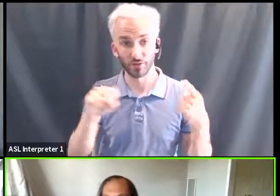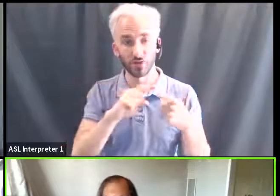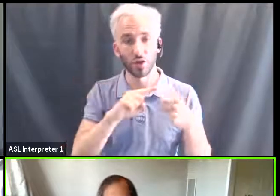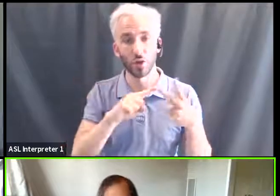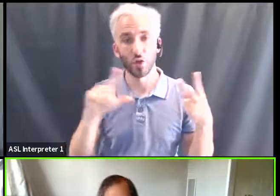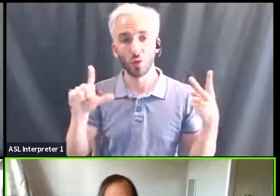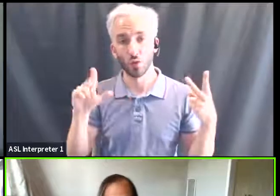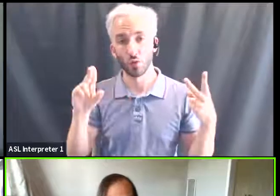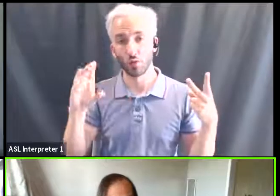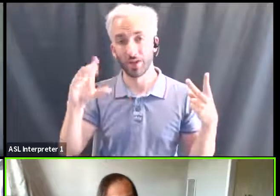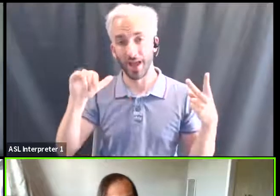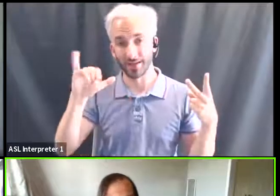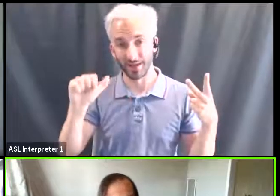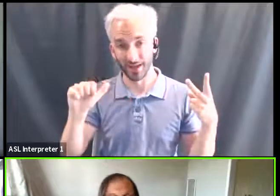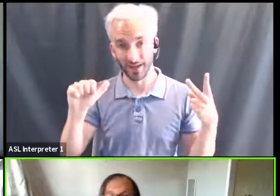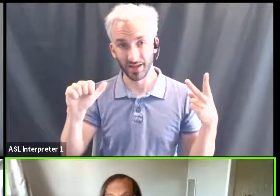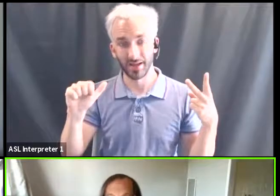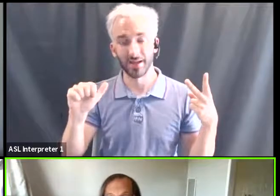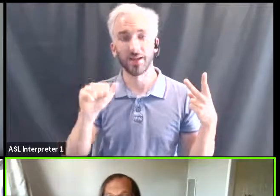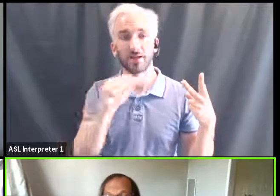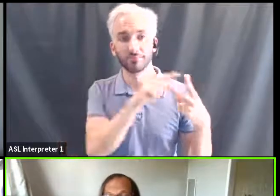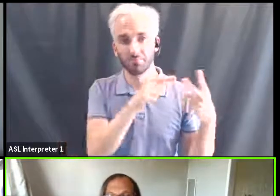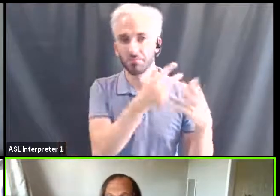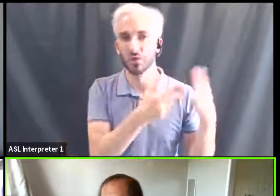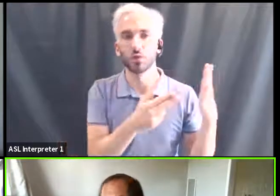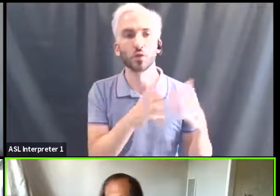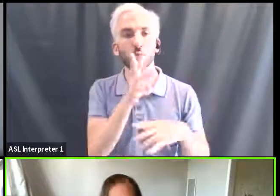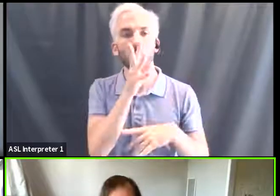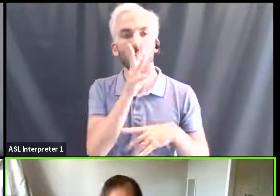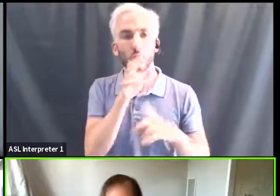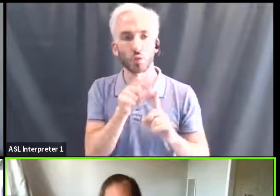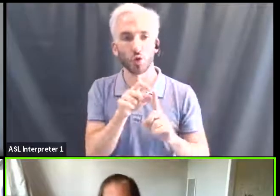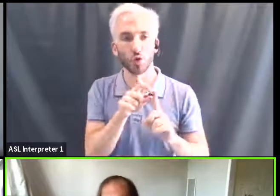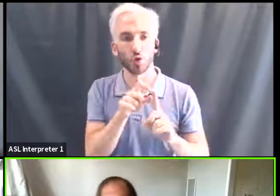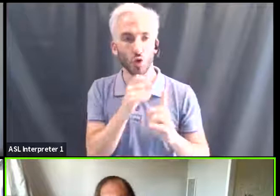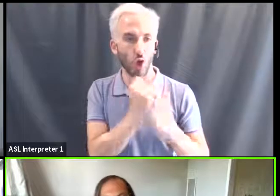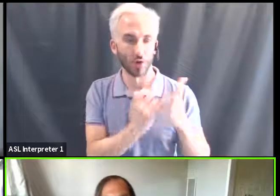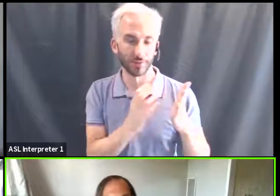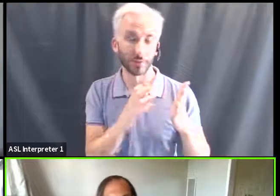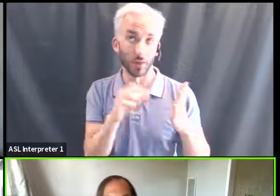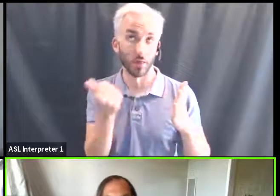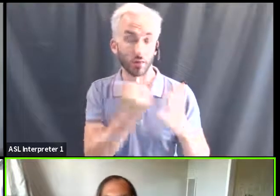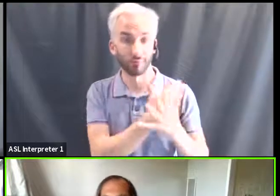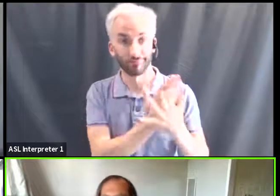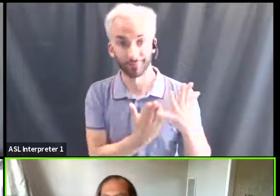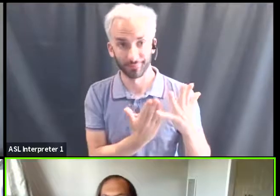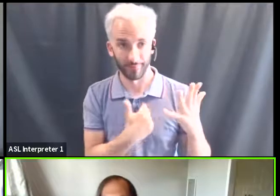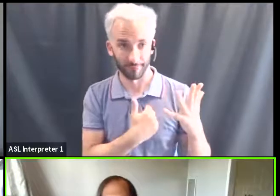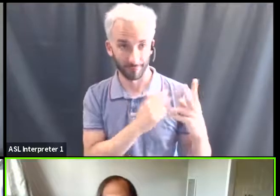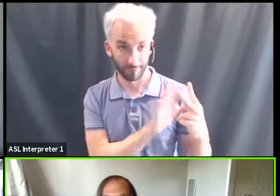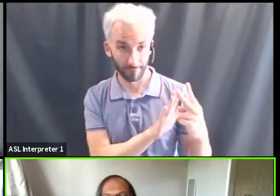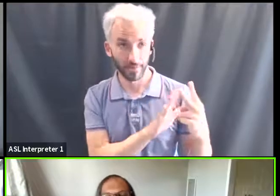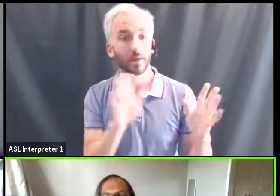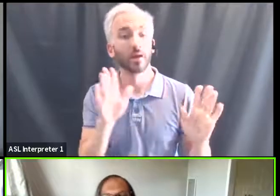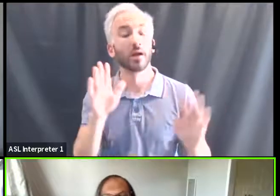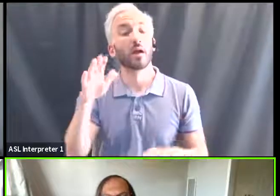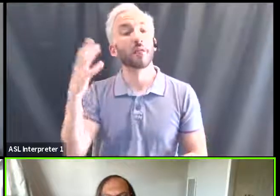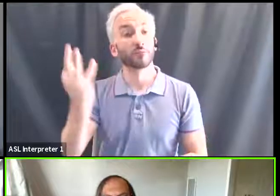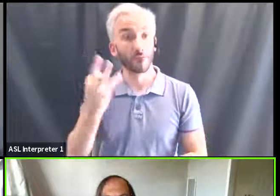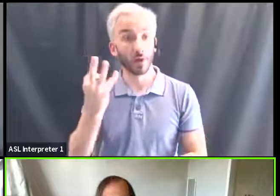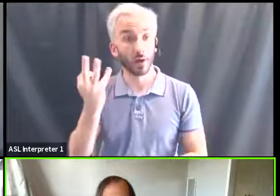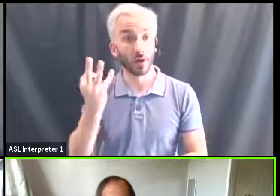talking about their work. They're both spoken word artists, among many other things. And on Friday, we